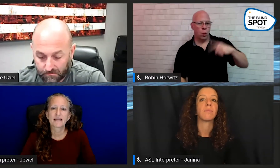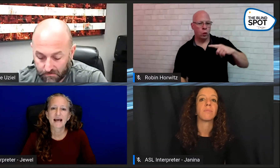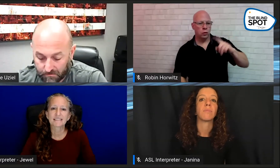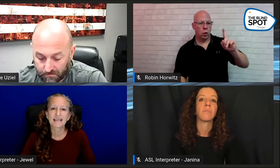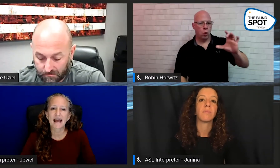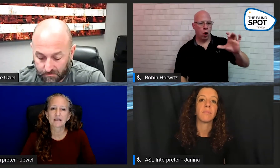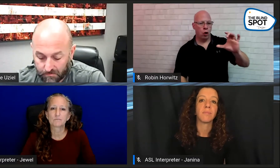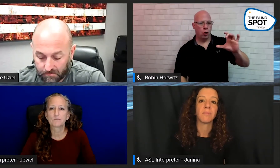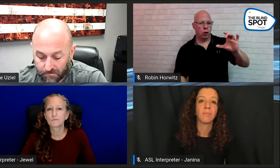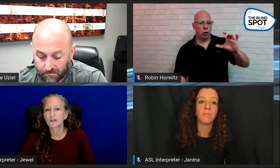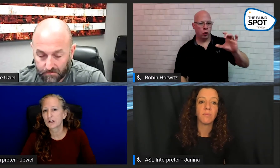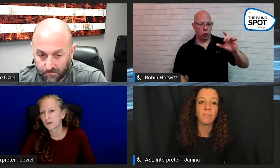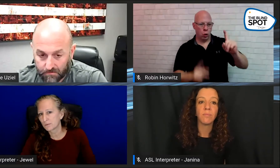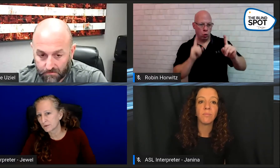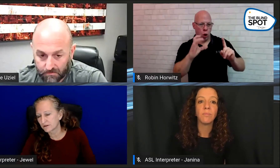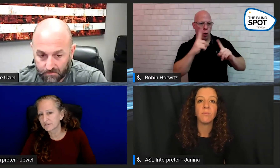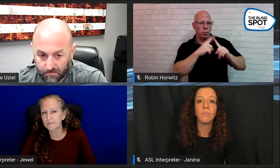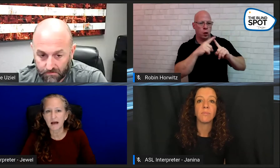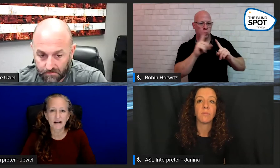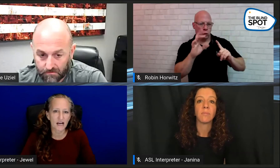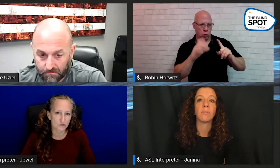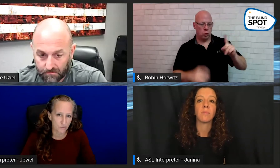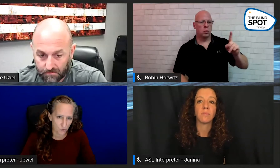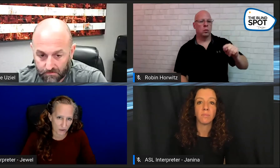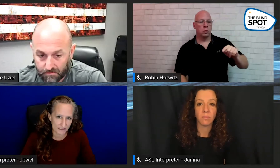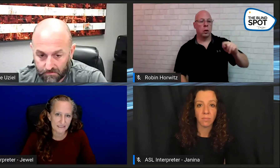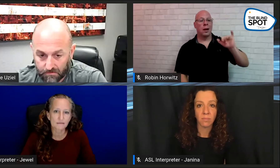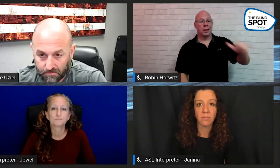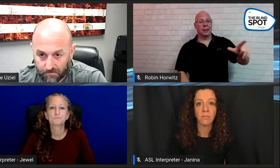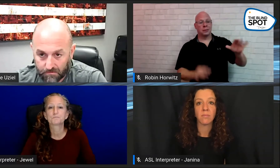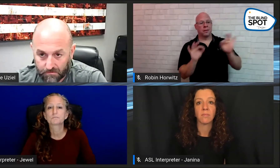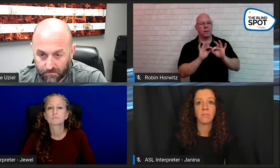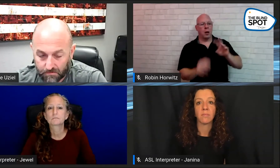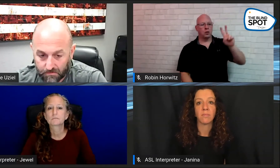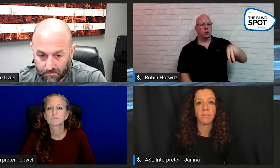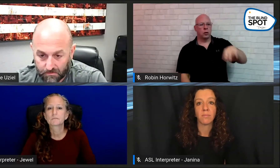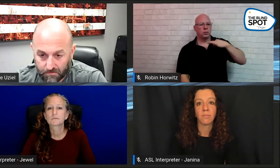Now the NASDAQ, moves about 100 points.